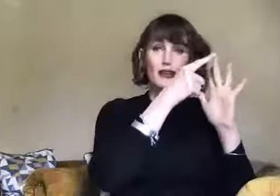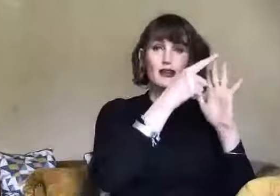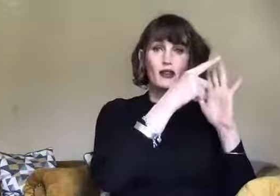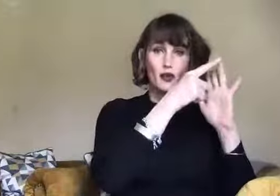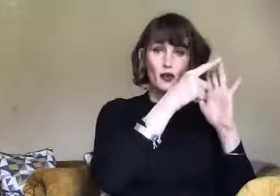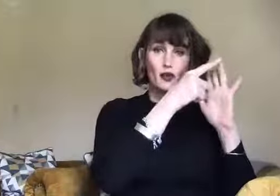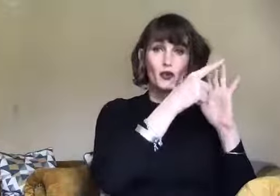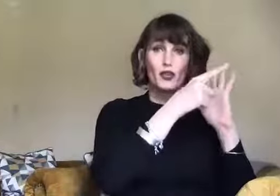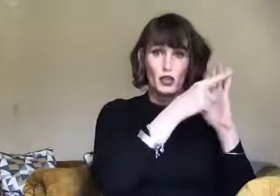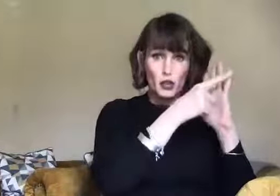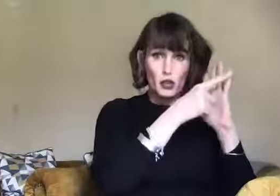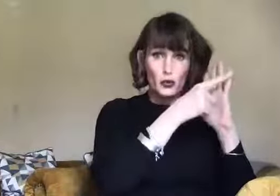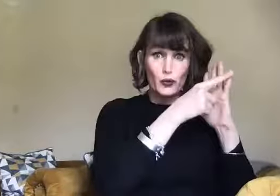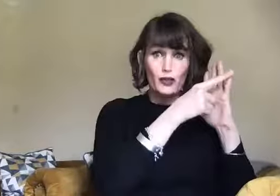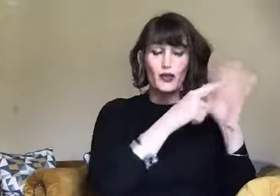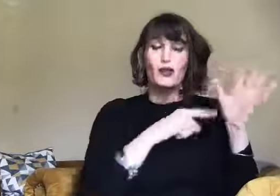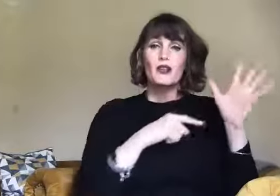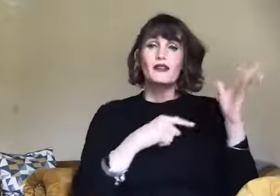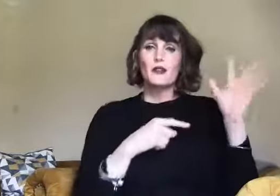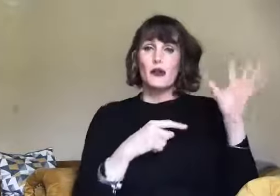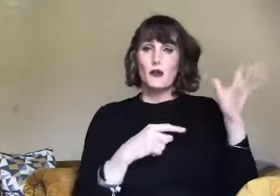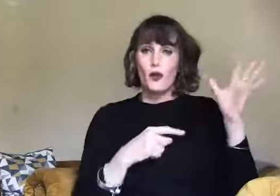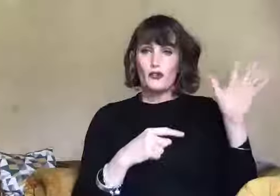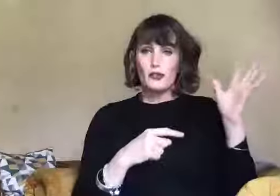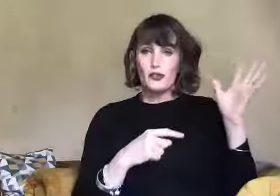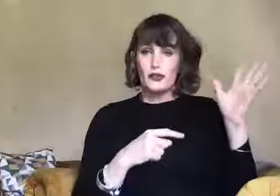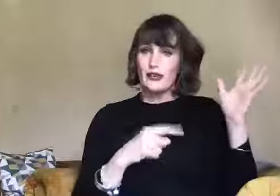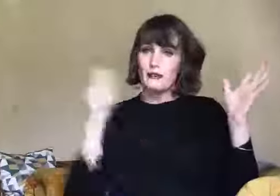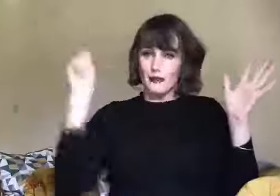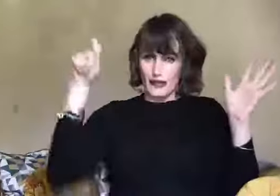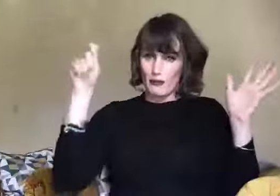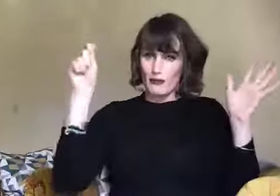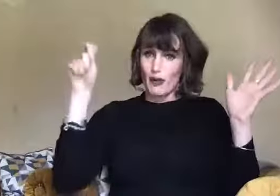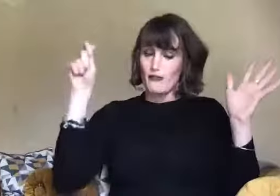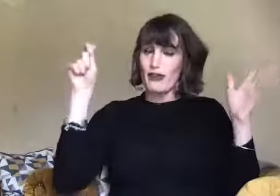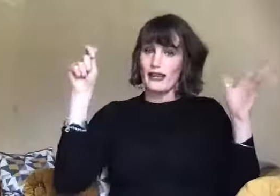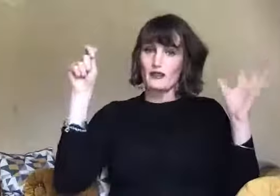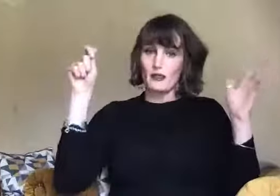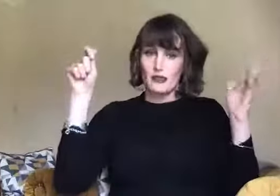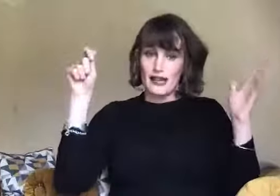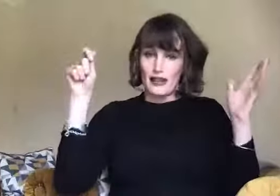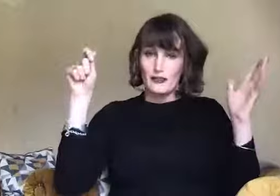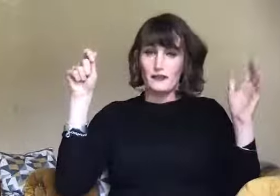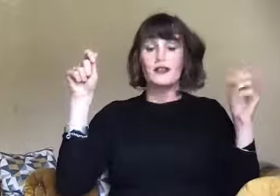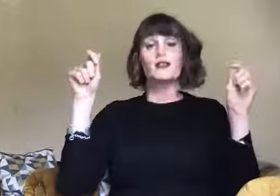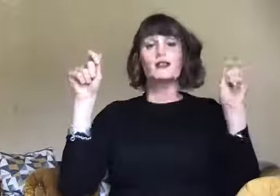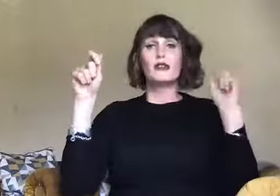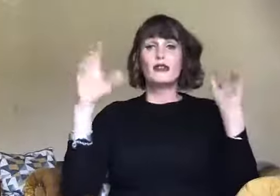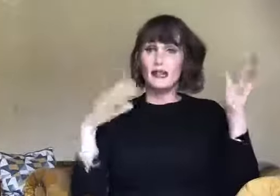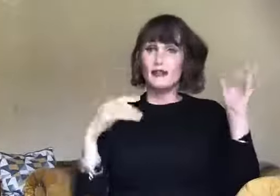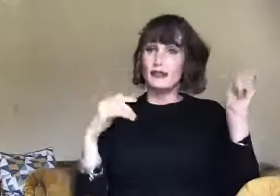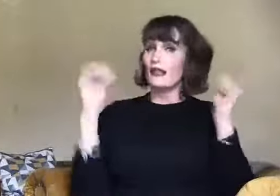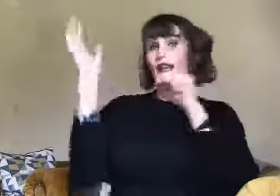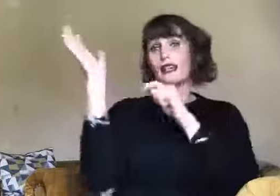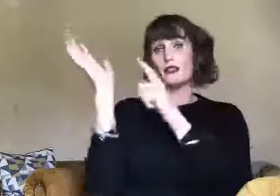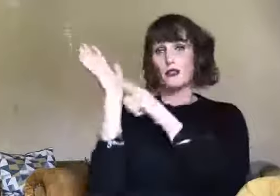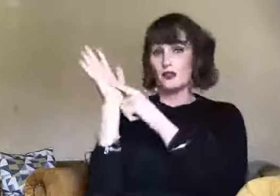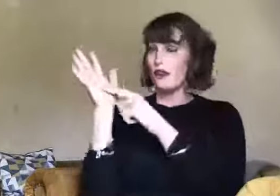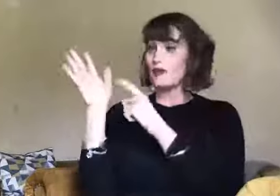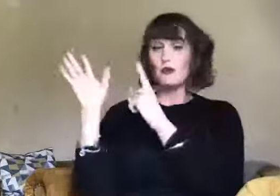I, O, U. So whilst we're doing it again with my right hand onto the left, so the left hand onto the right would